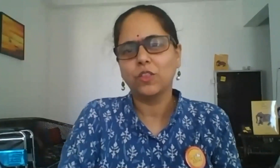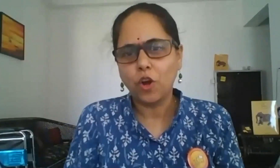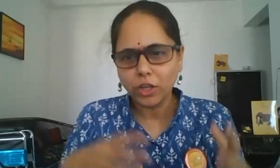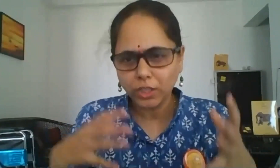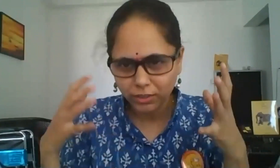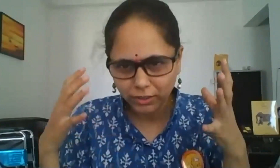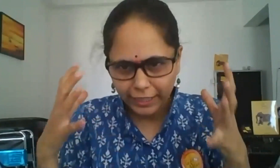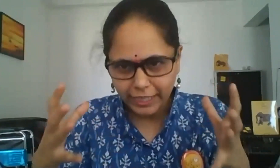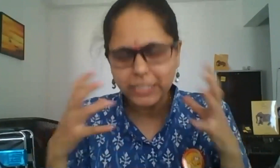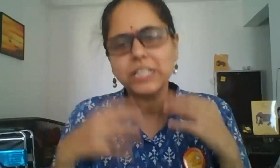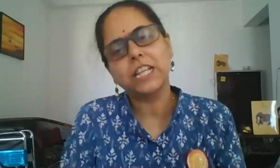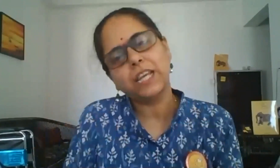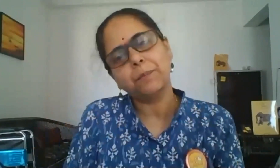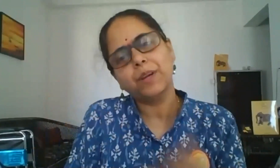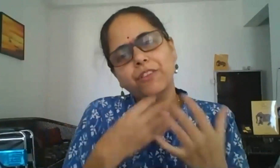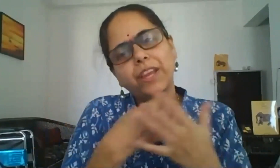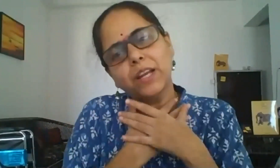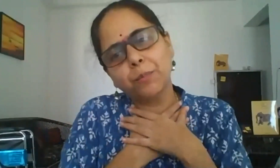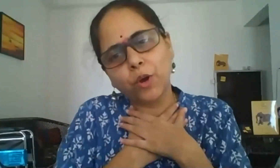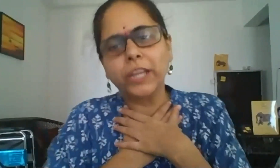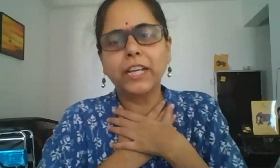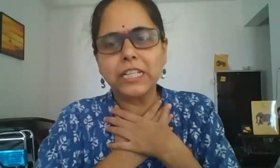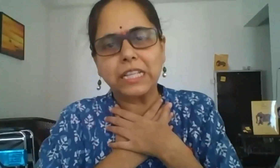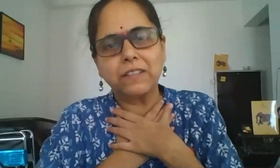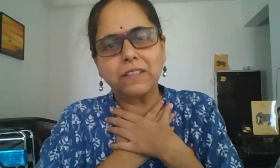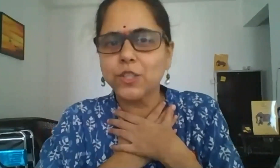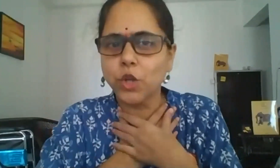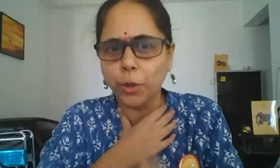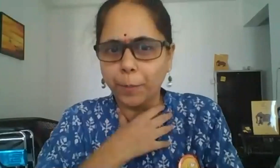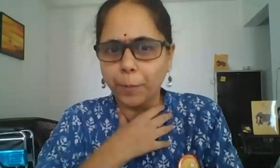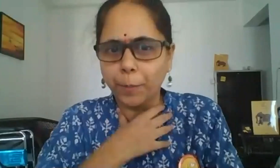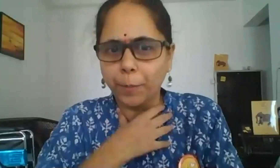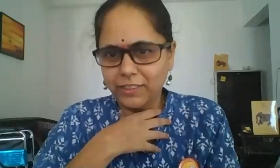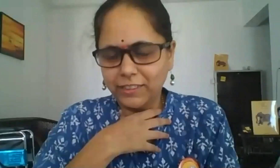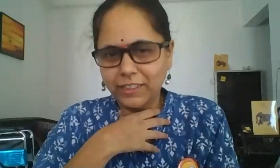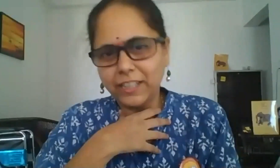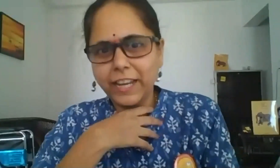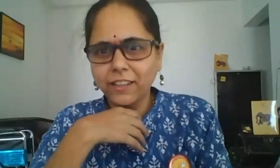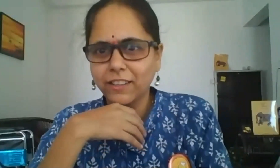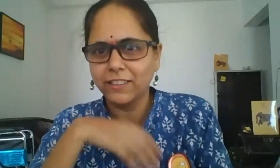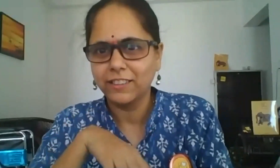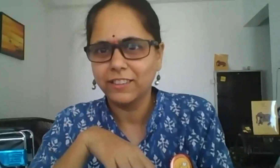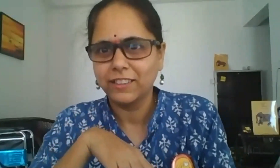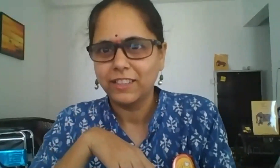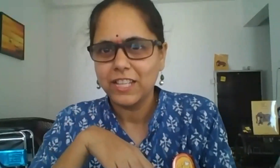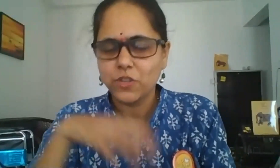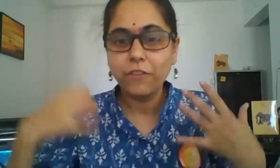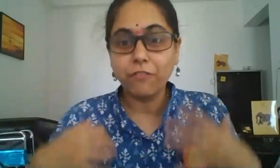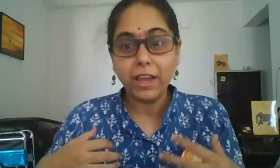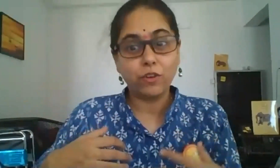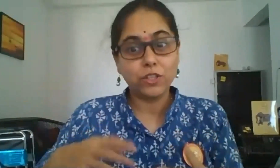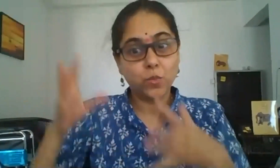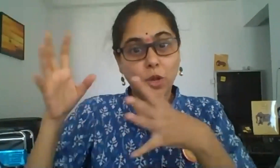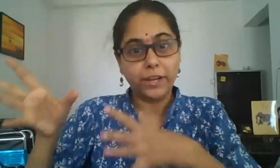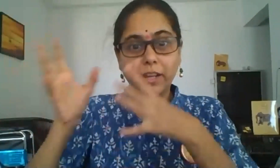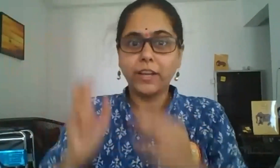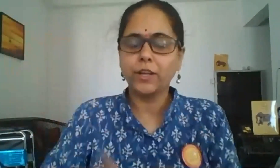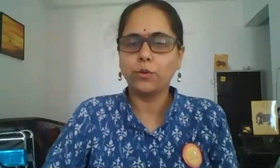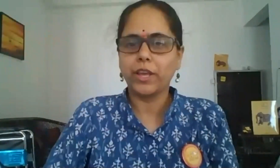Not intentionally, but we end up calling ourselves as normal. Correct? So if I was volunteering today